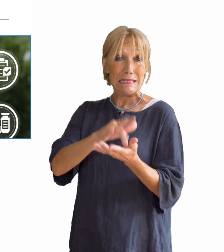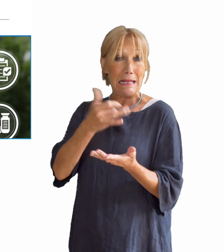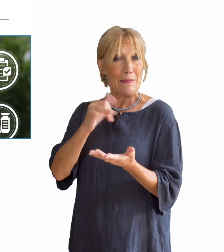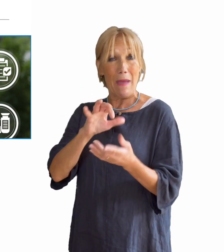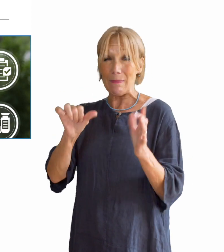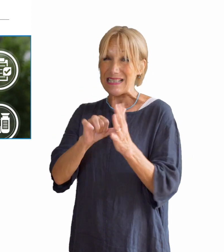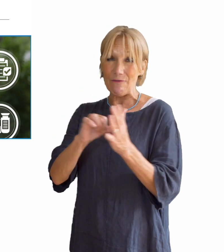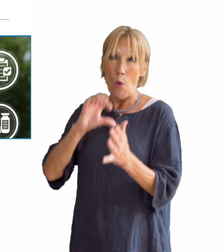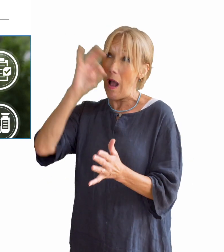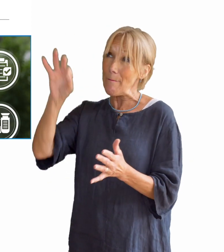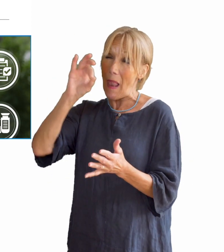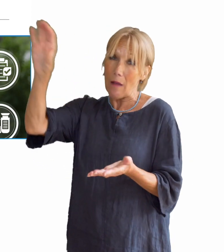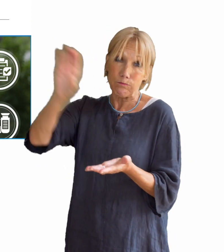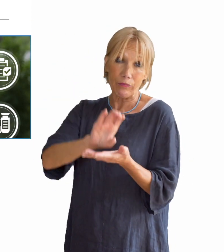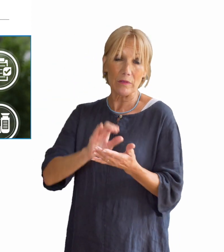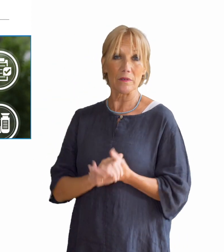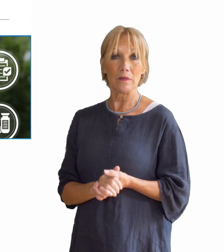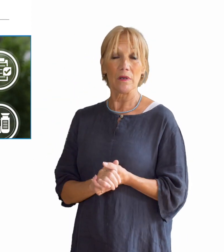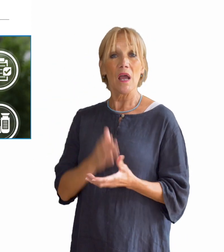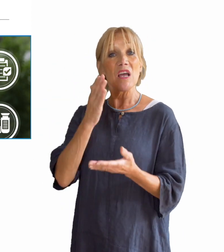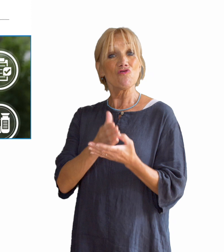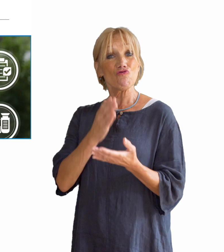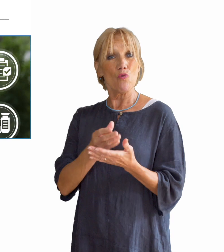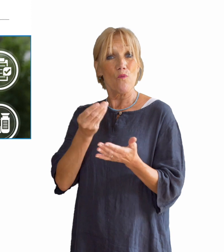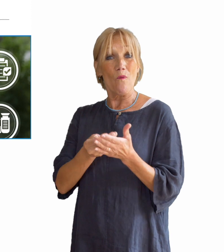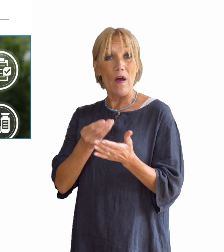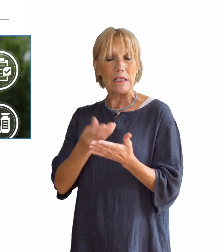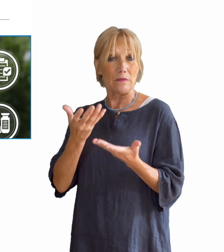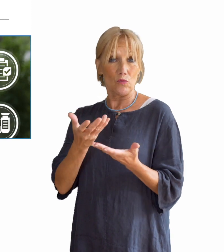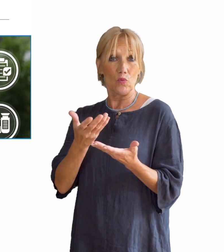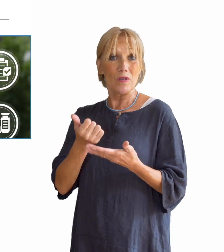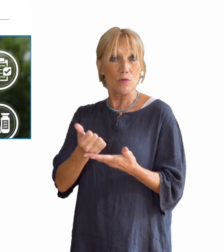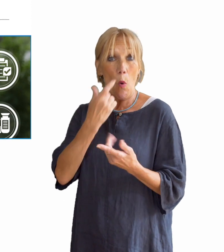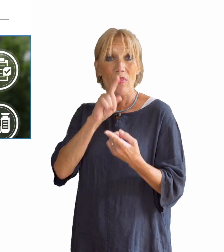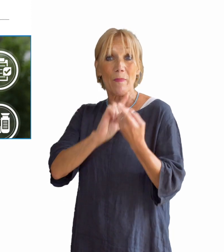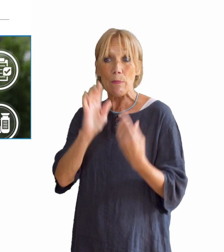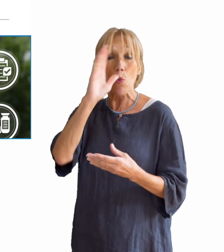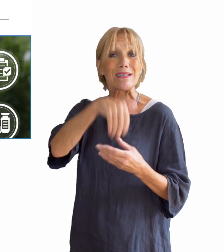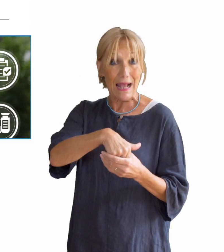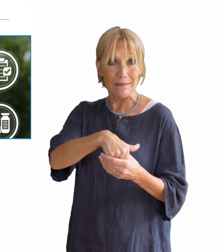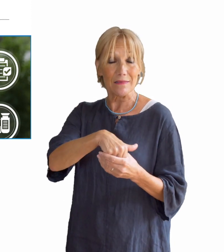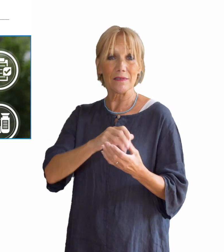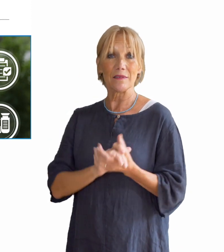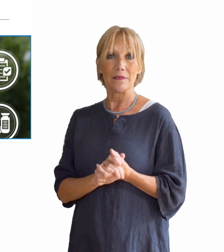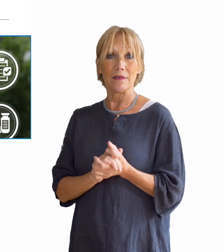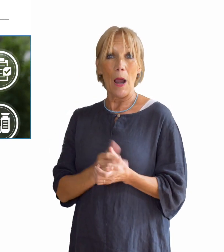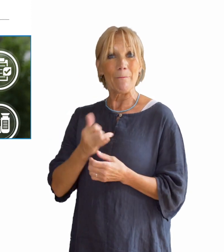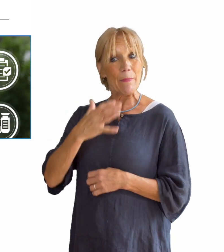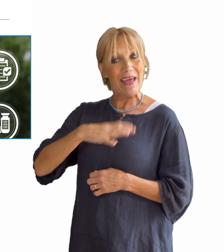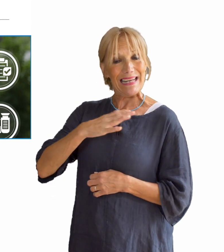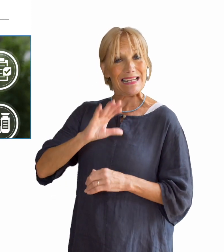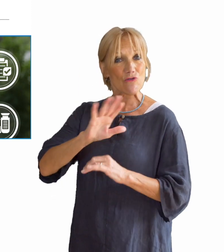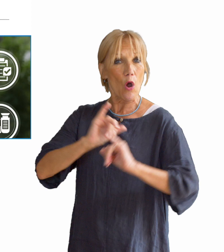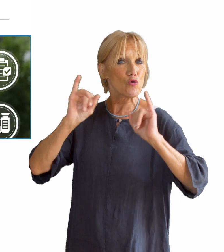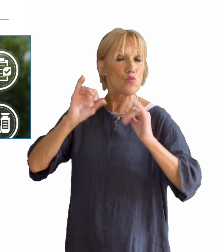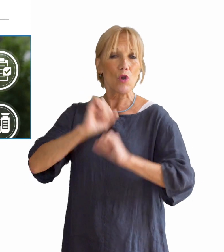of support, such as meeting centres, may be difficult to get. This is also true for funding to support people who attend meeting